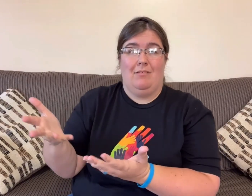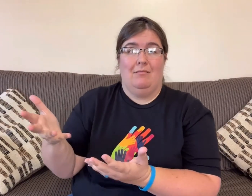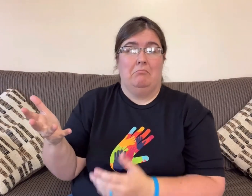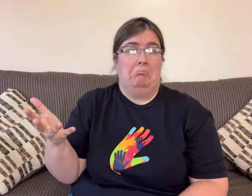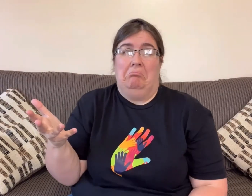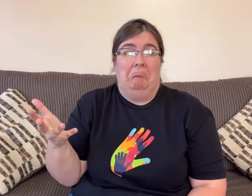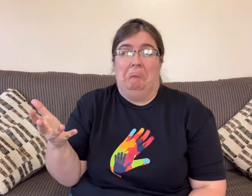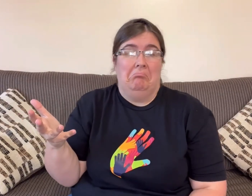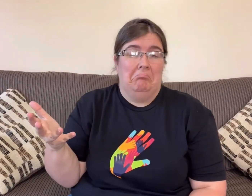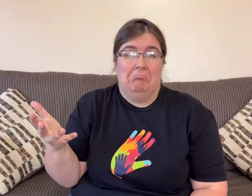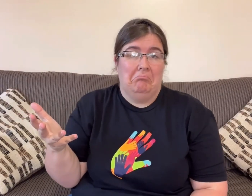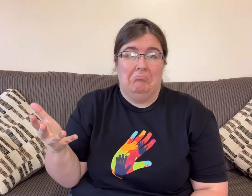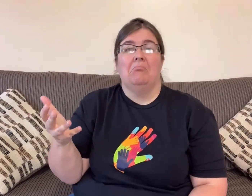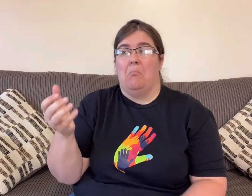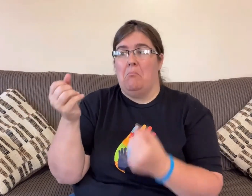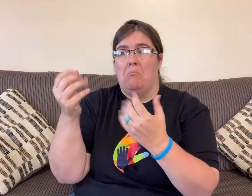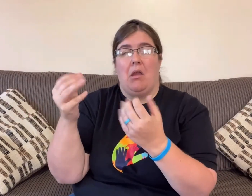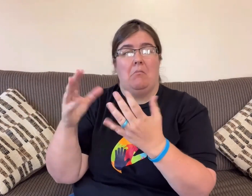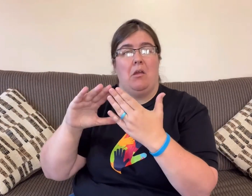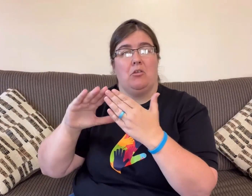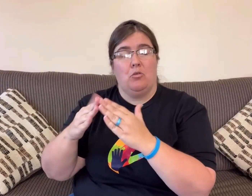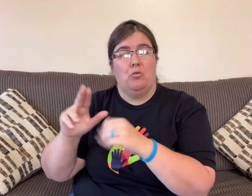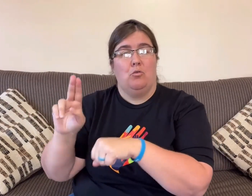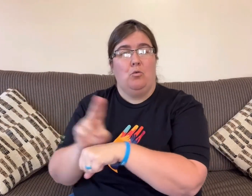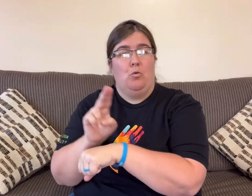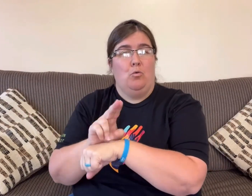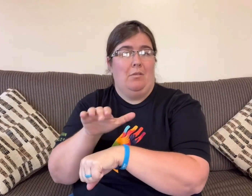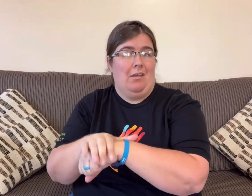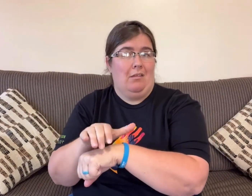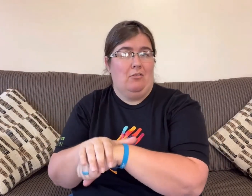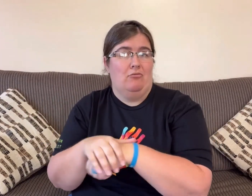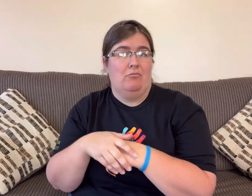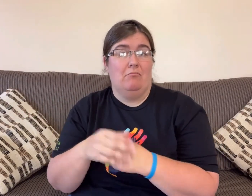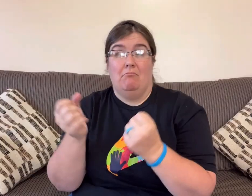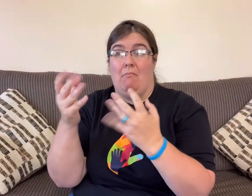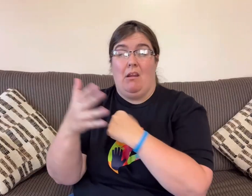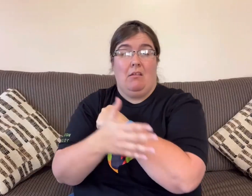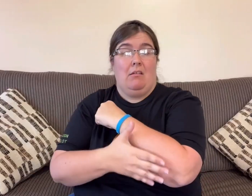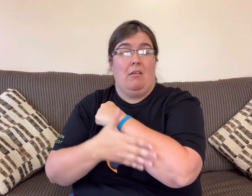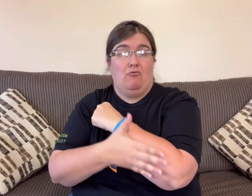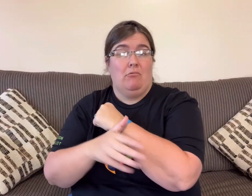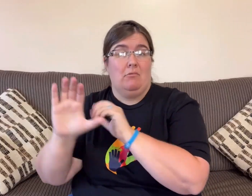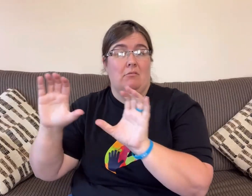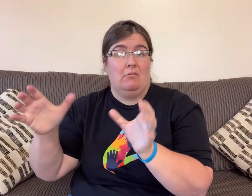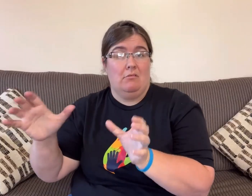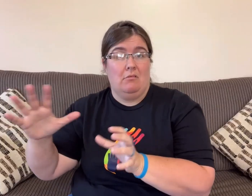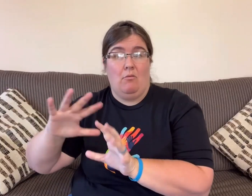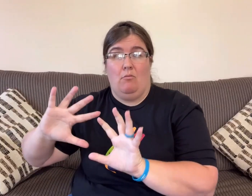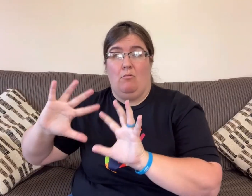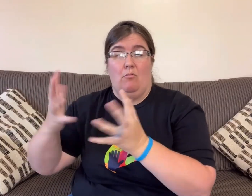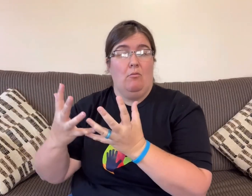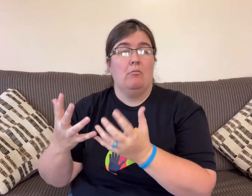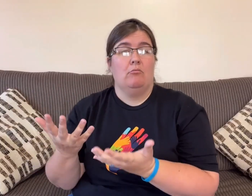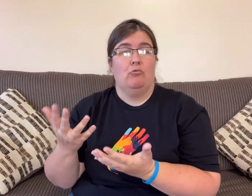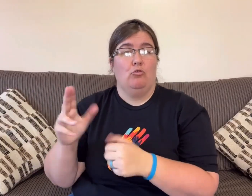what? Well, many communities use English, and many countries around the world use English.